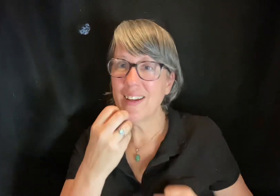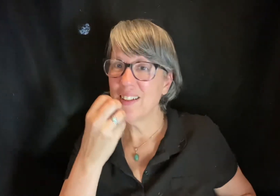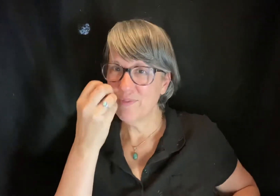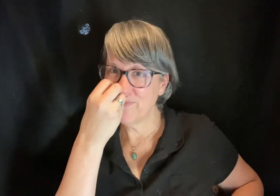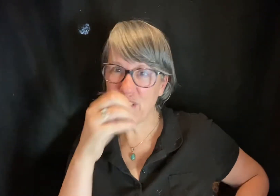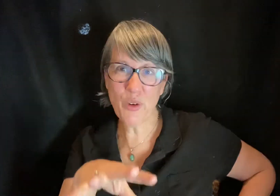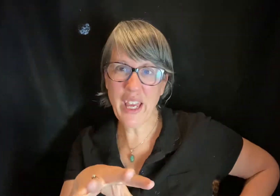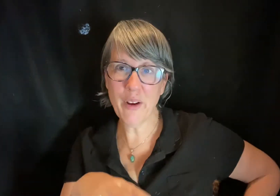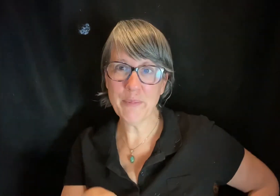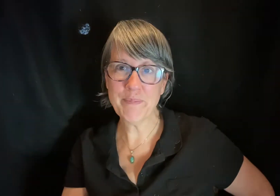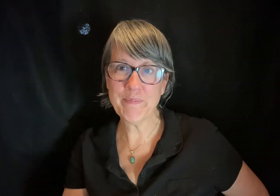Don't care.